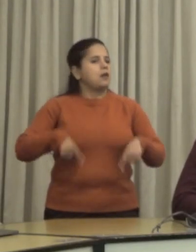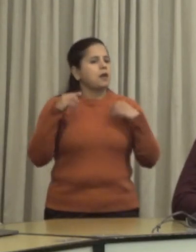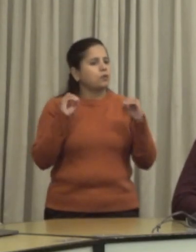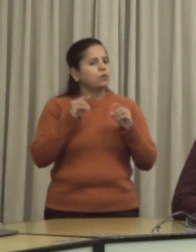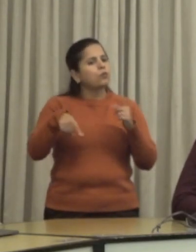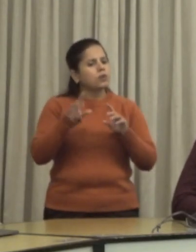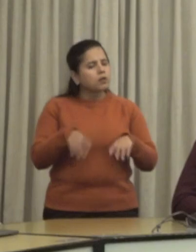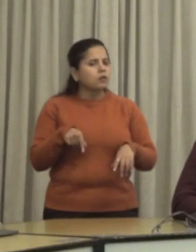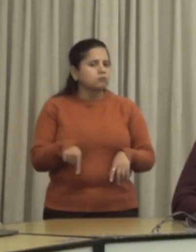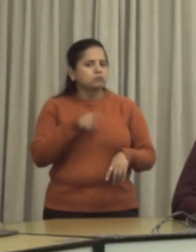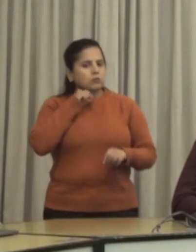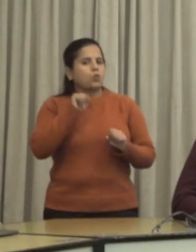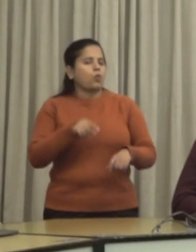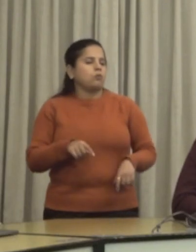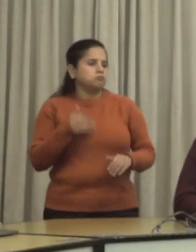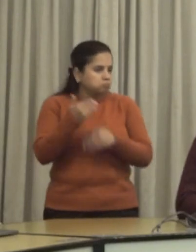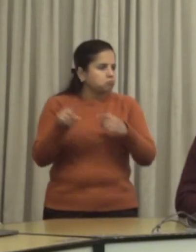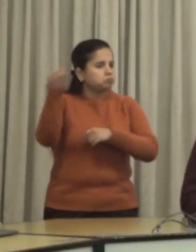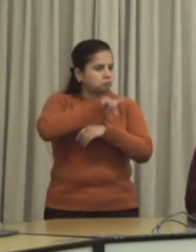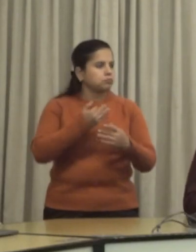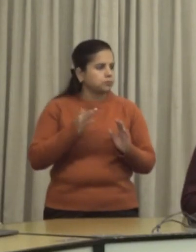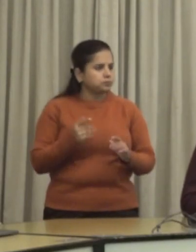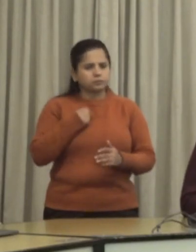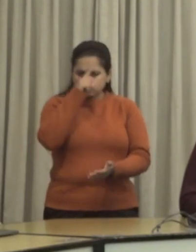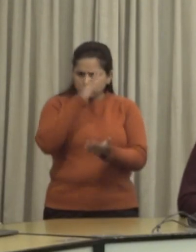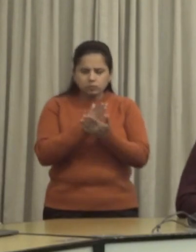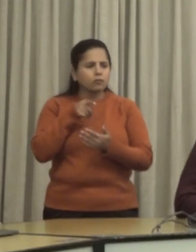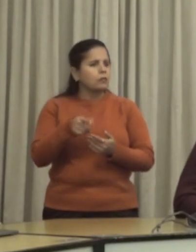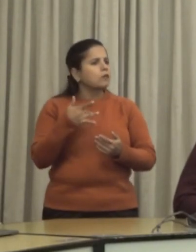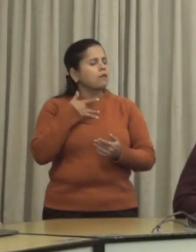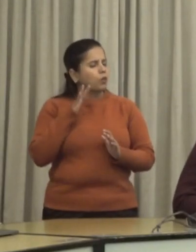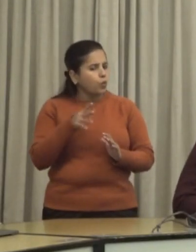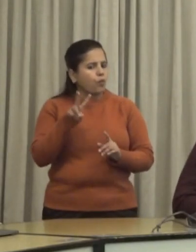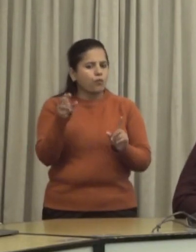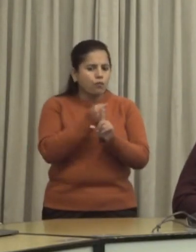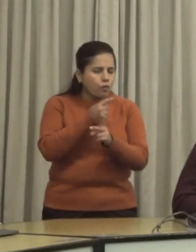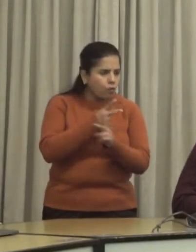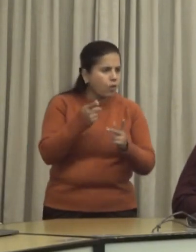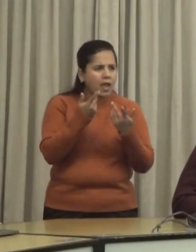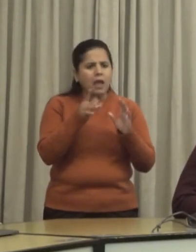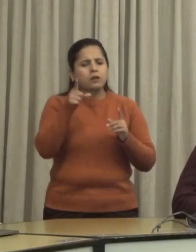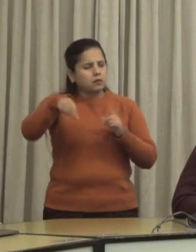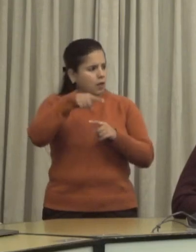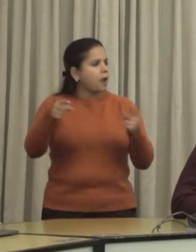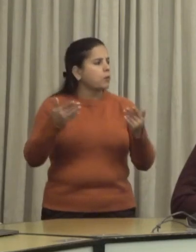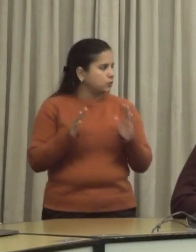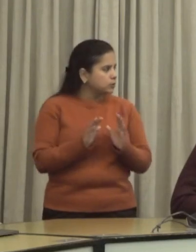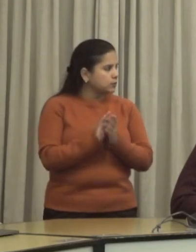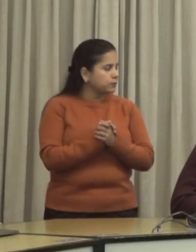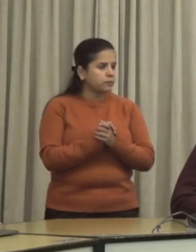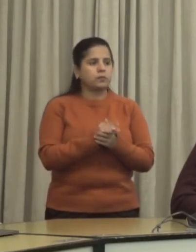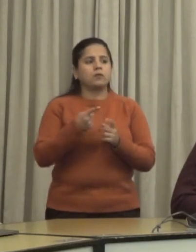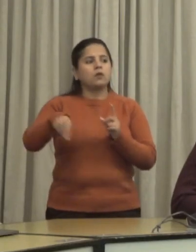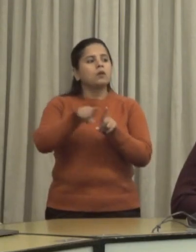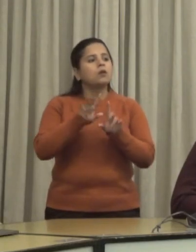have a dignified death. And I believe this is the worst kind of violence you can inflict on anybody. Because,